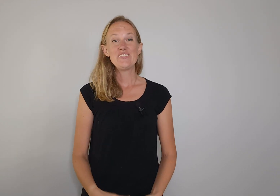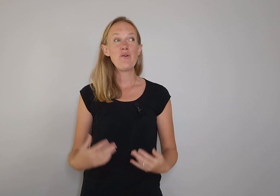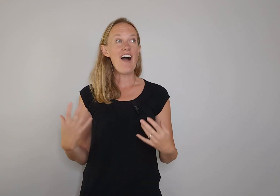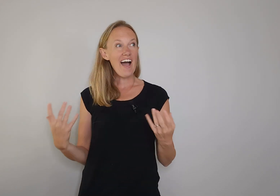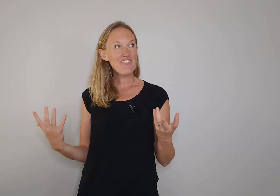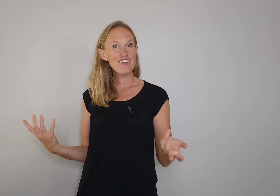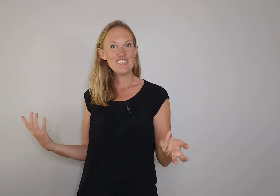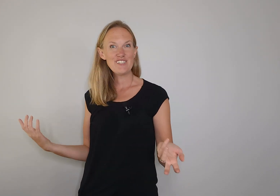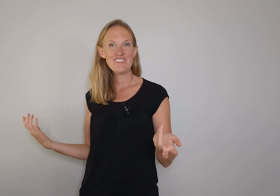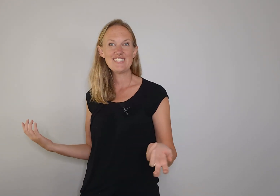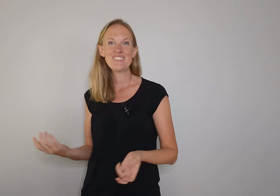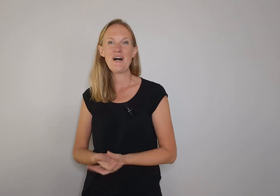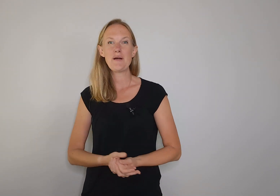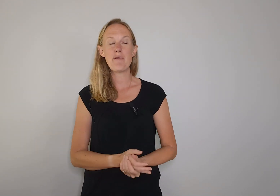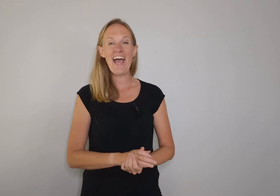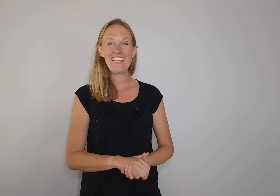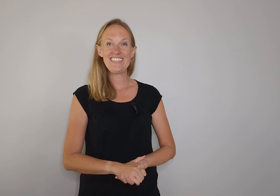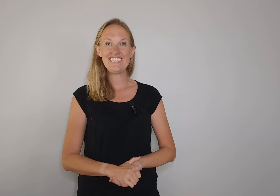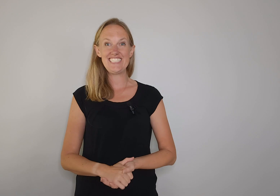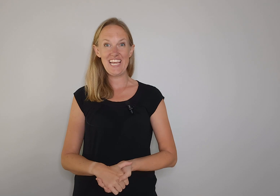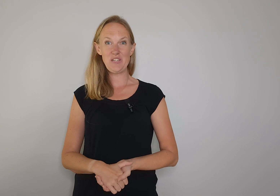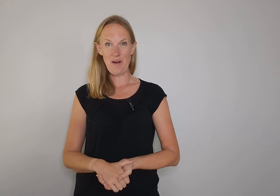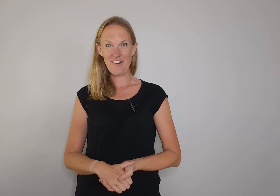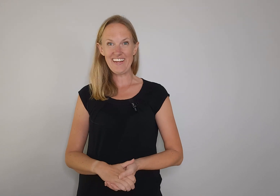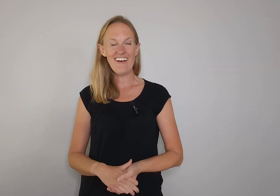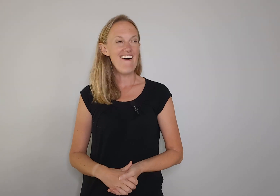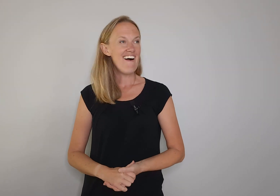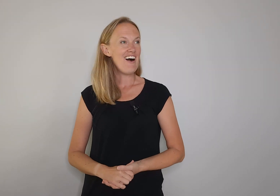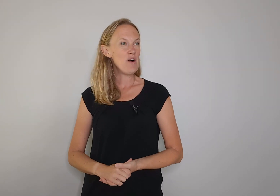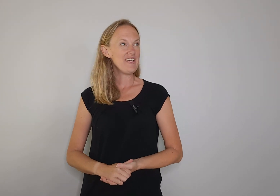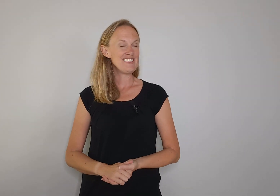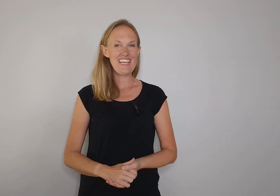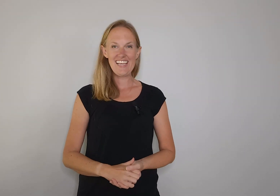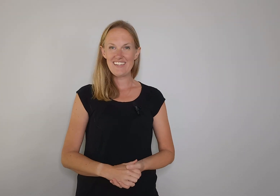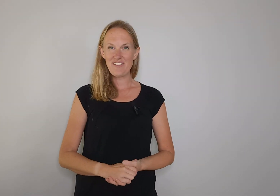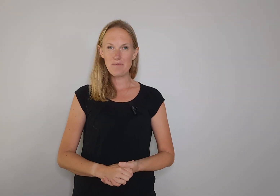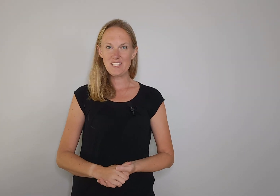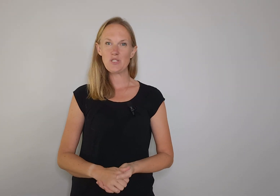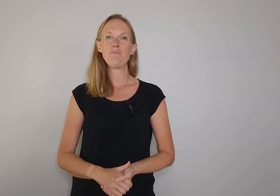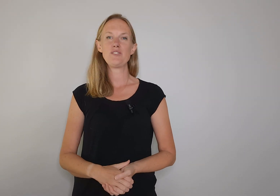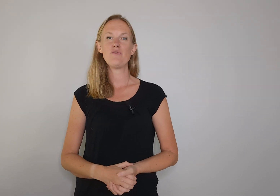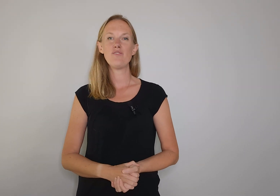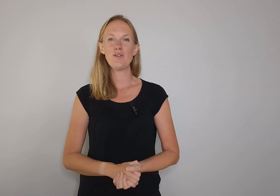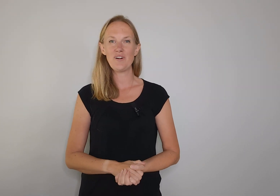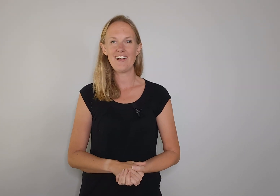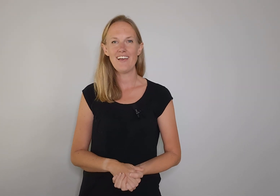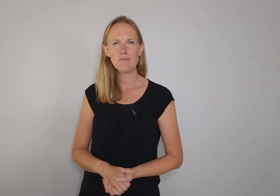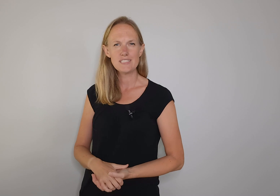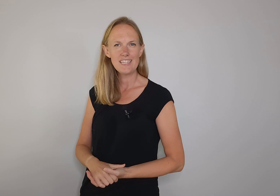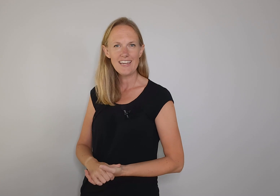So I first heard this song back in January. We had taken a family trip to Florida and decided